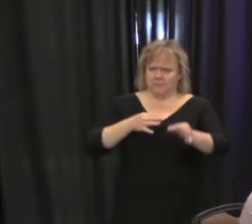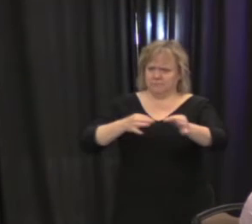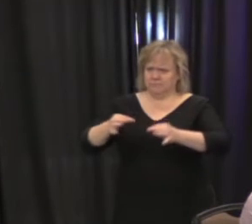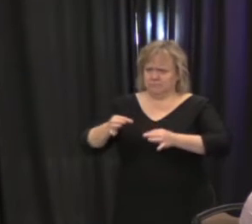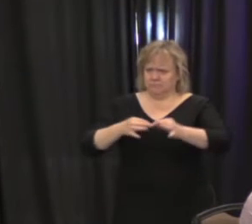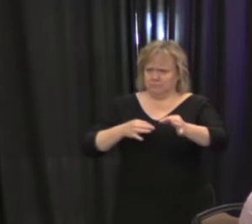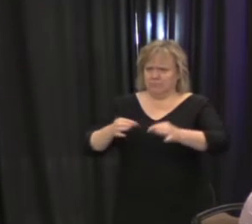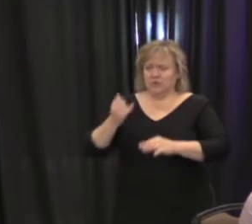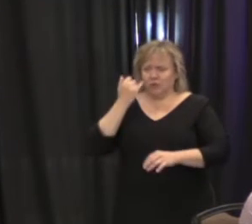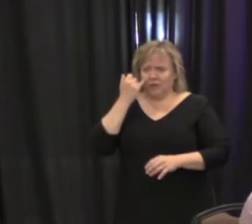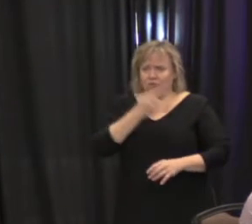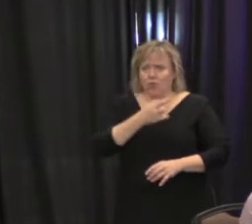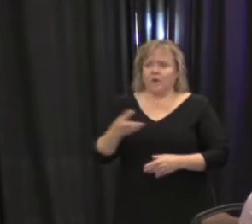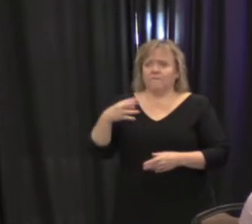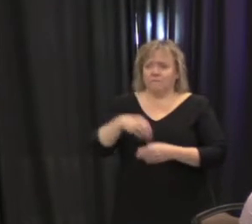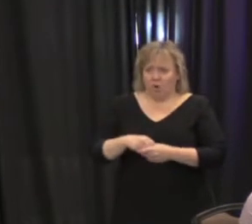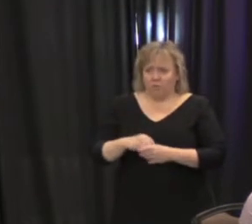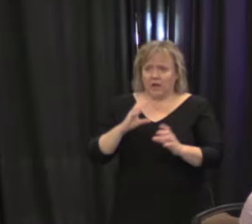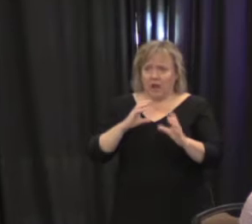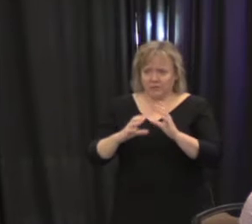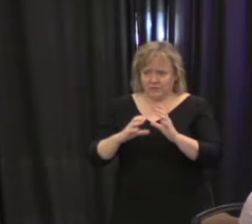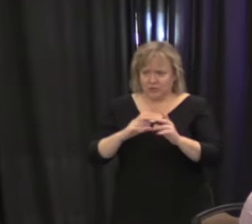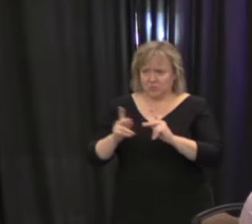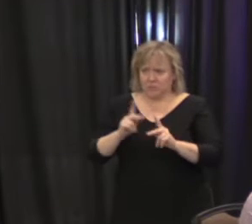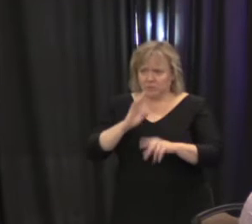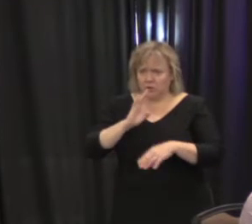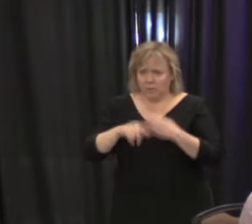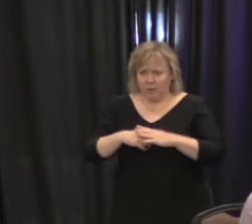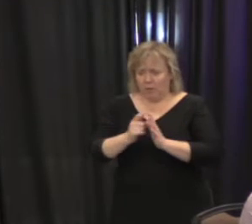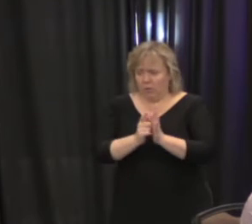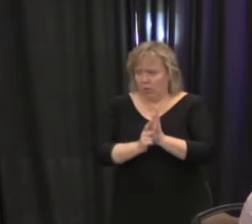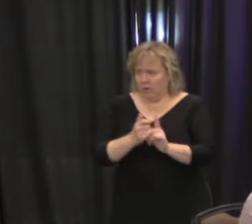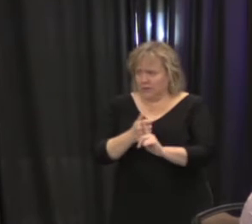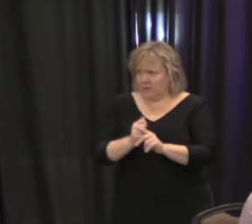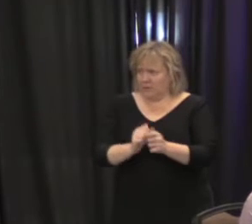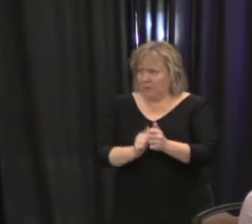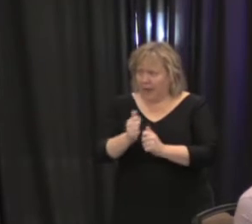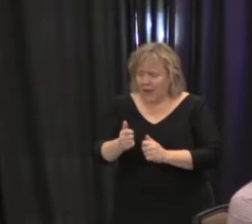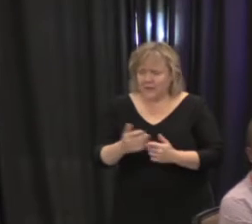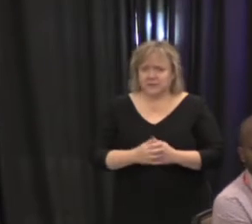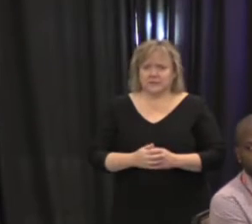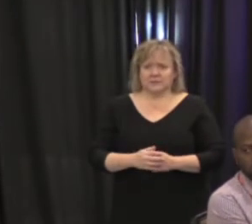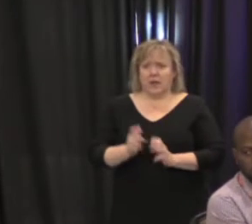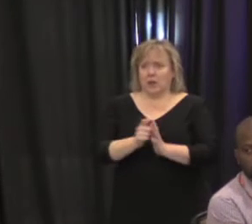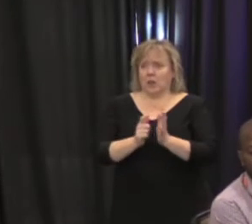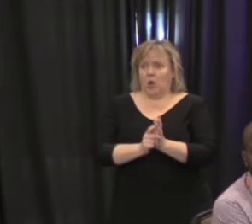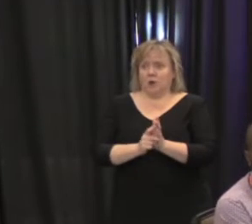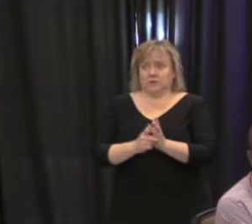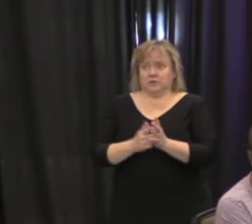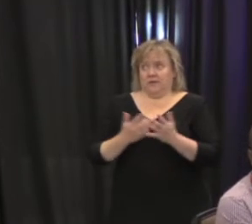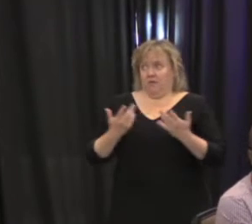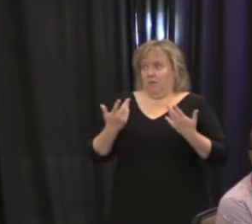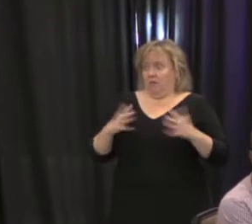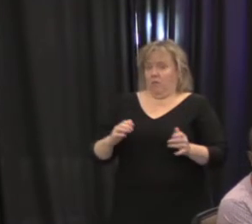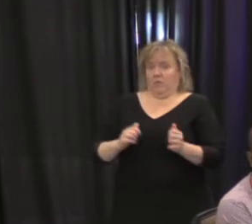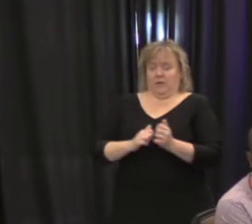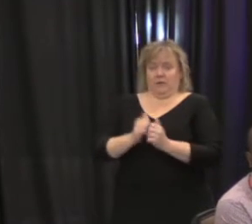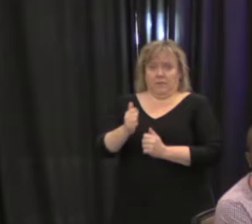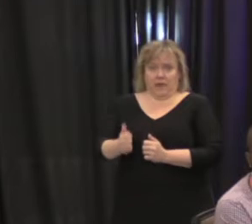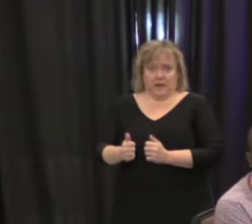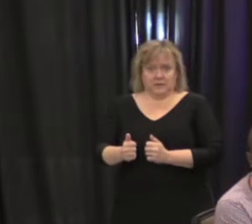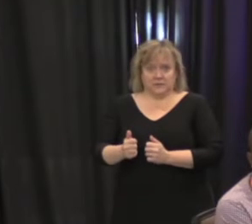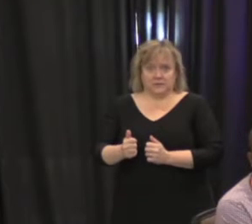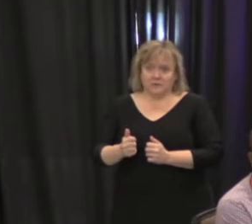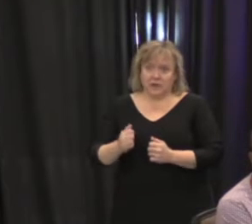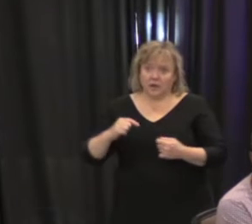a conversation and people are talking about these laws that are being passed, these laws that have already been passed that are